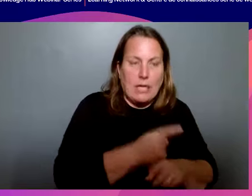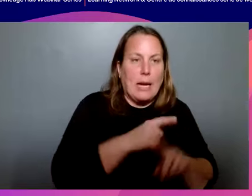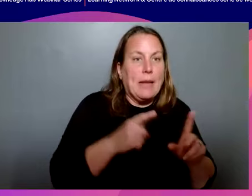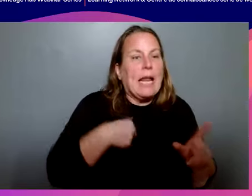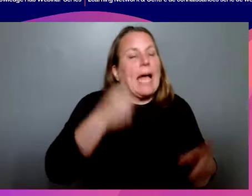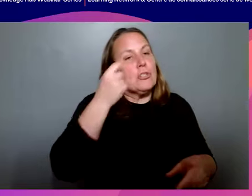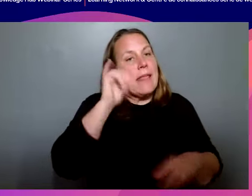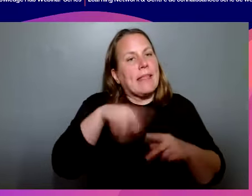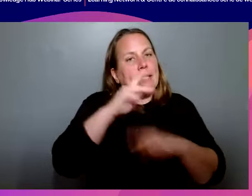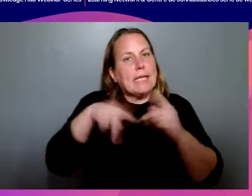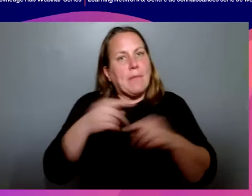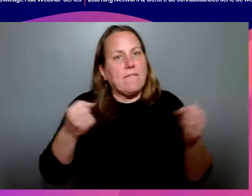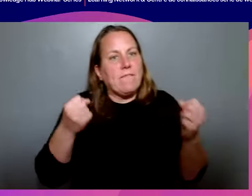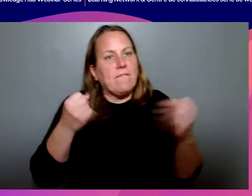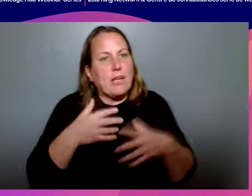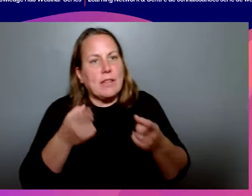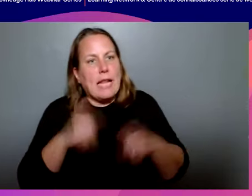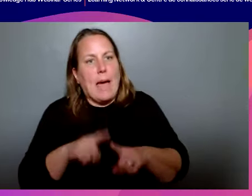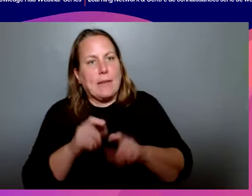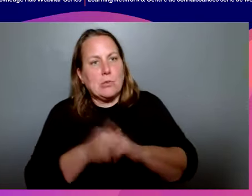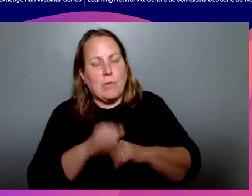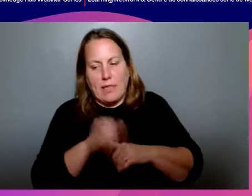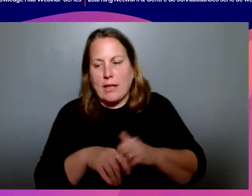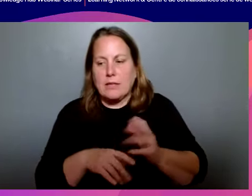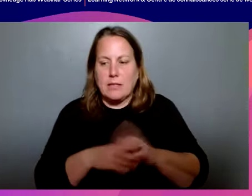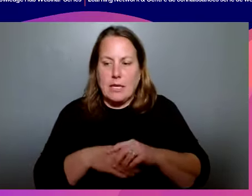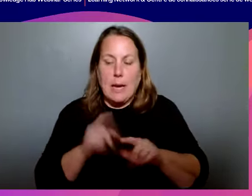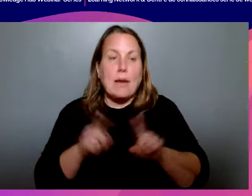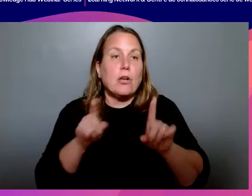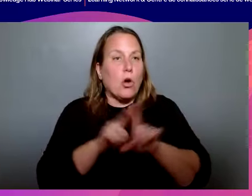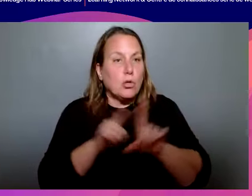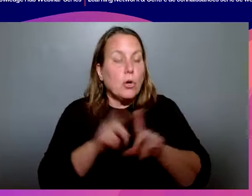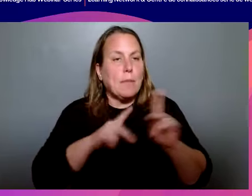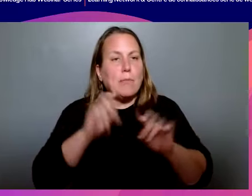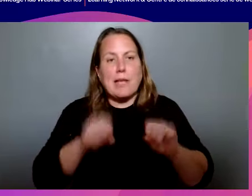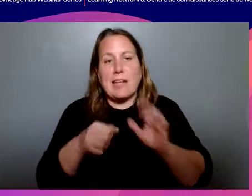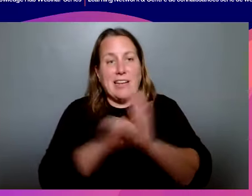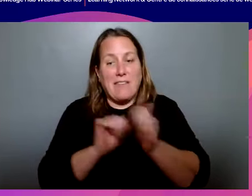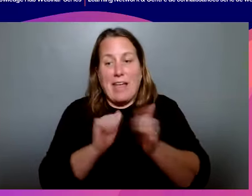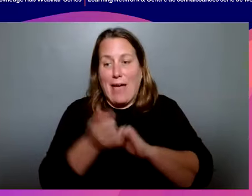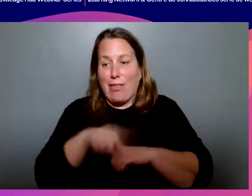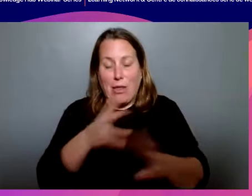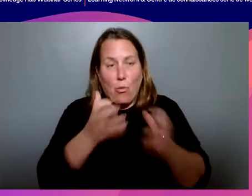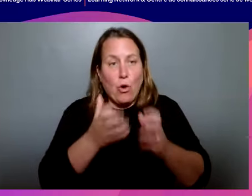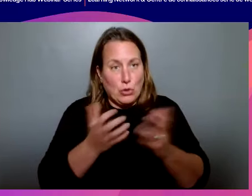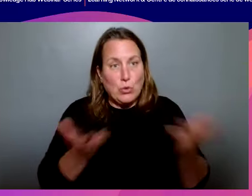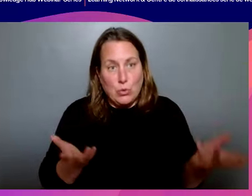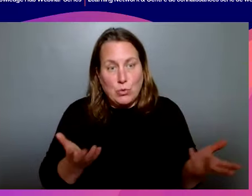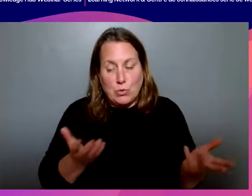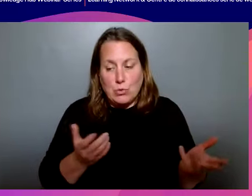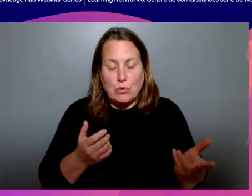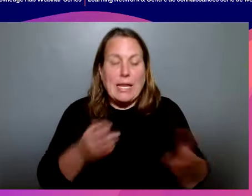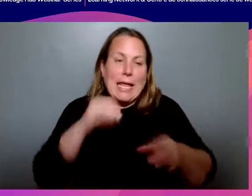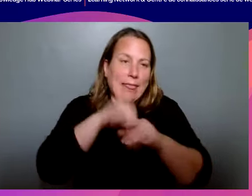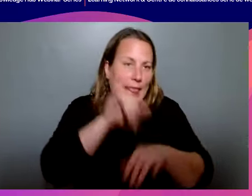that sort of fear that can come along with it. But also people can identify however they choose in that time, like in that